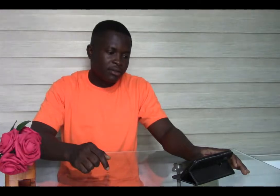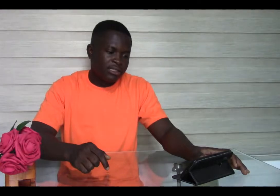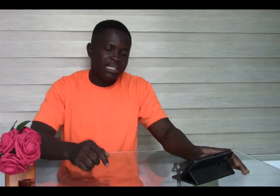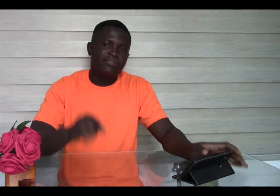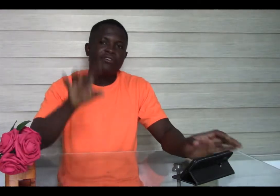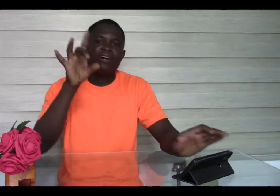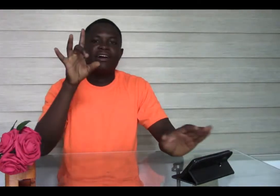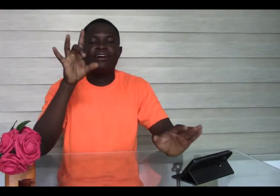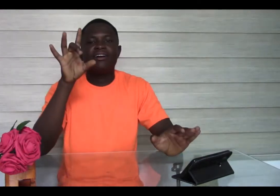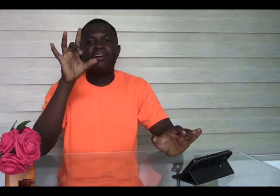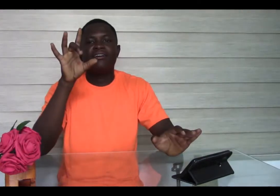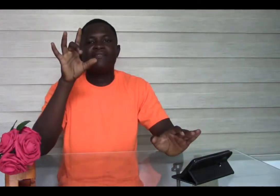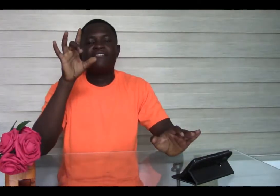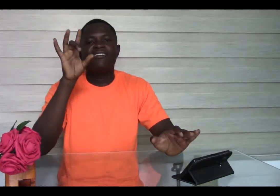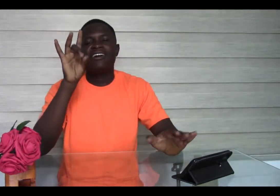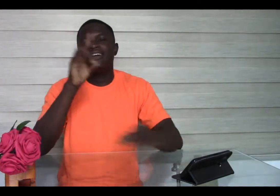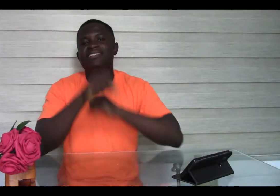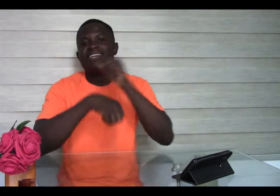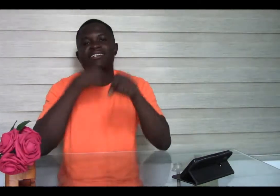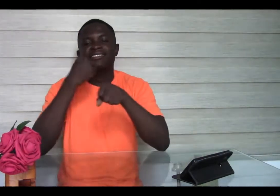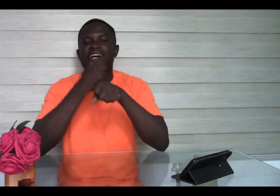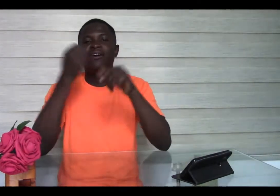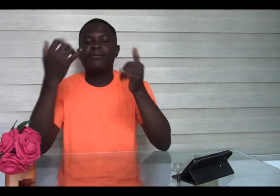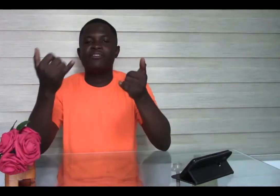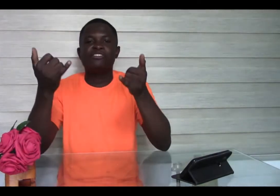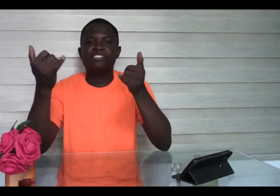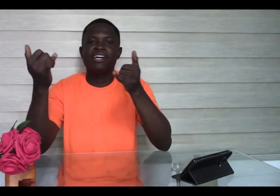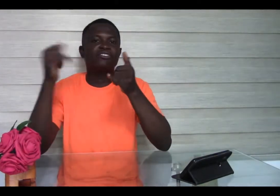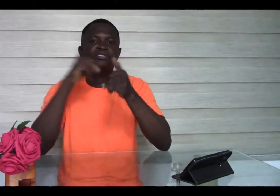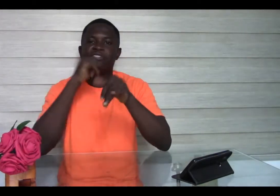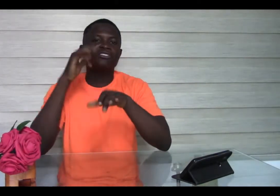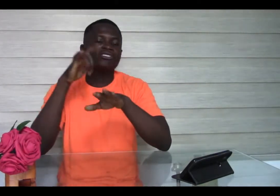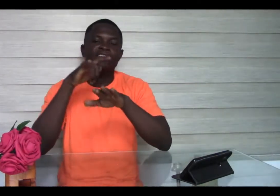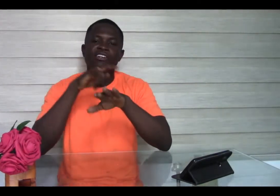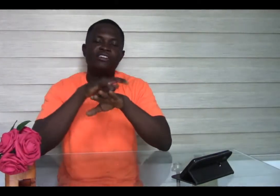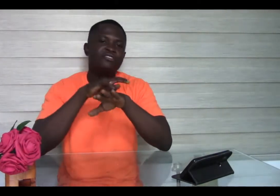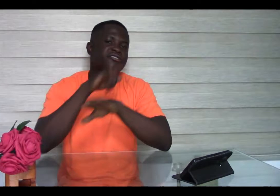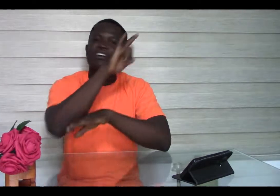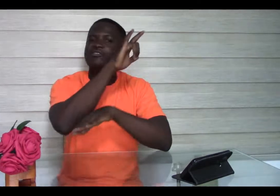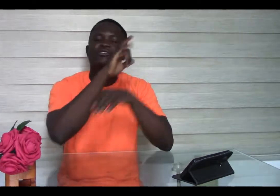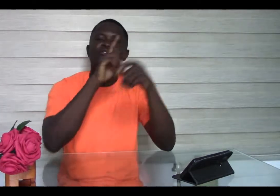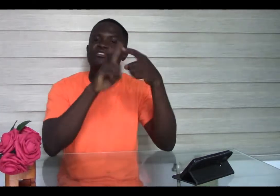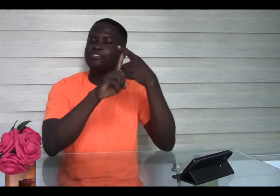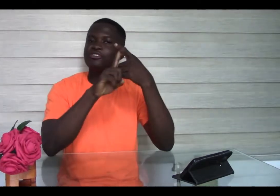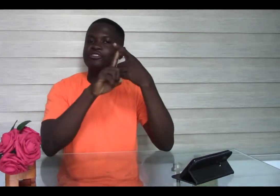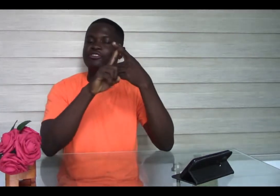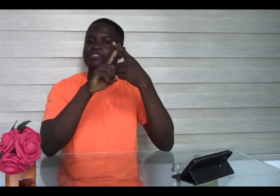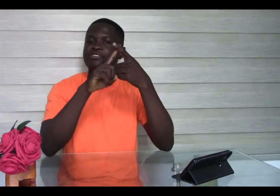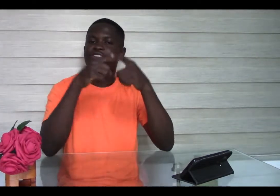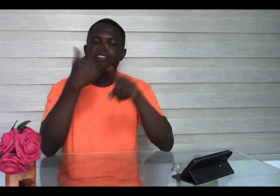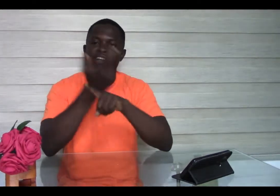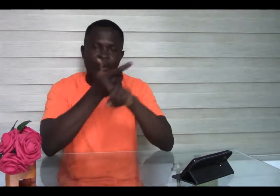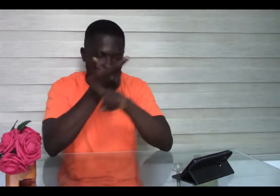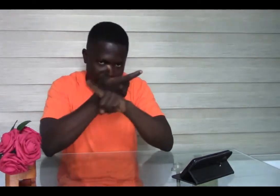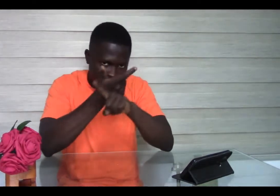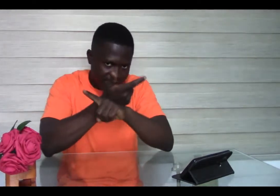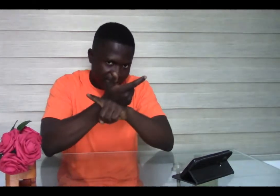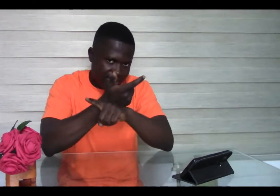Then for 8 years now, she has not traveled to Gambia. All